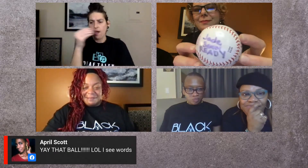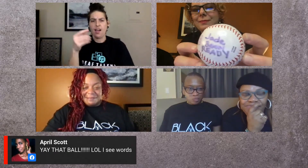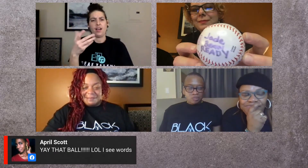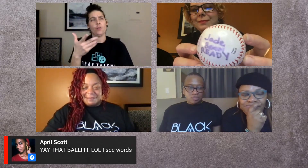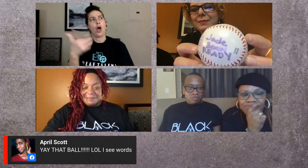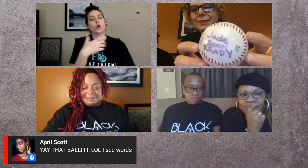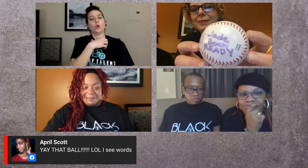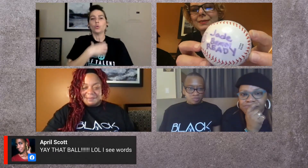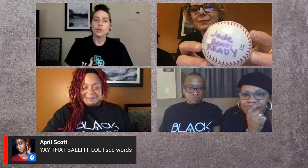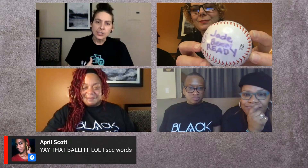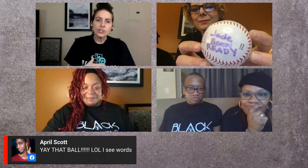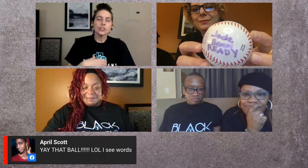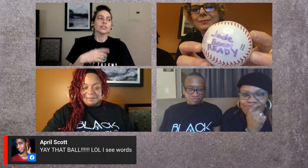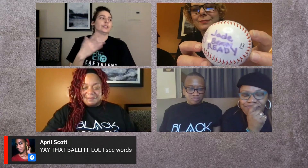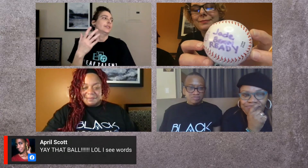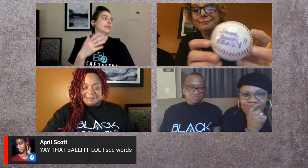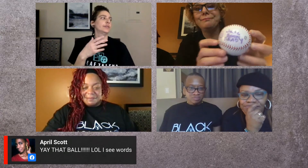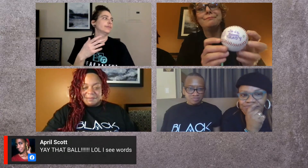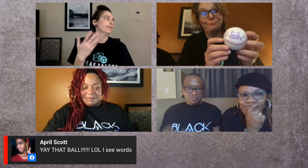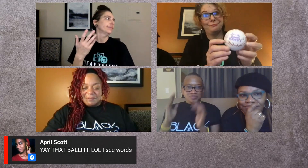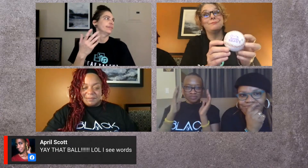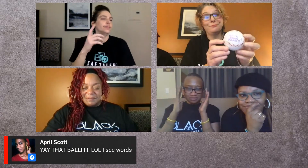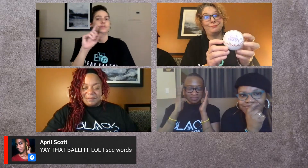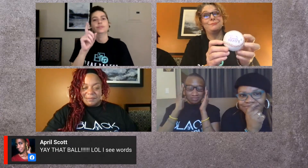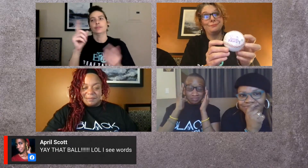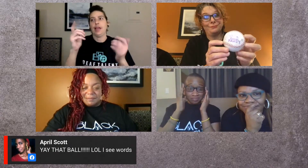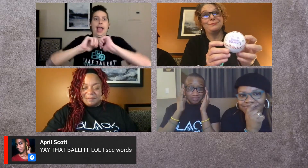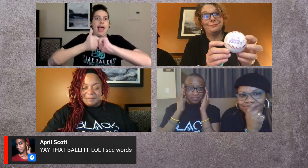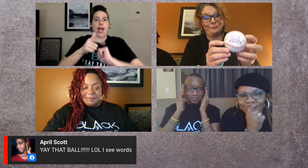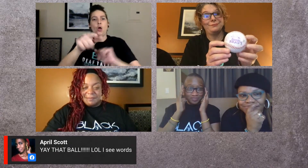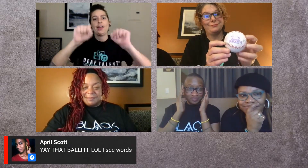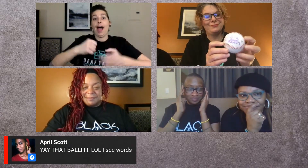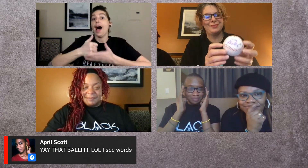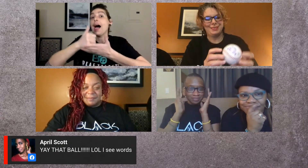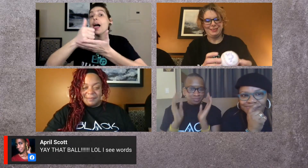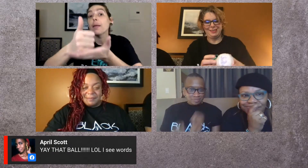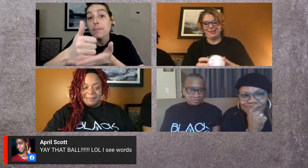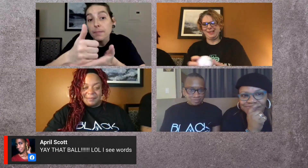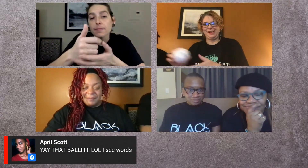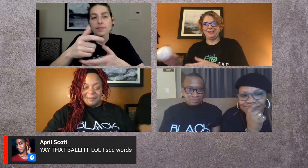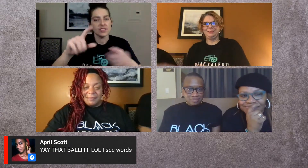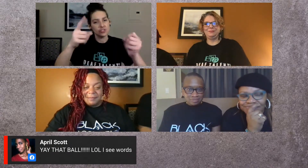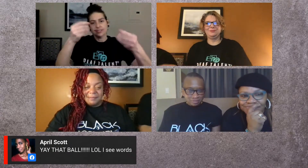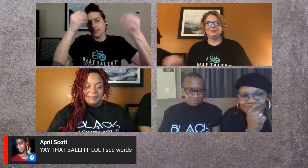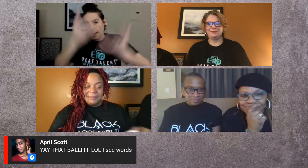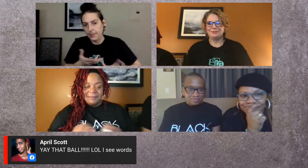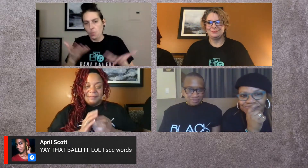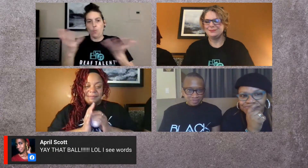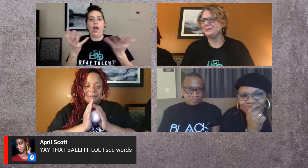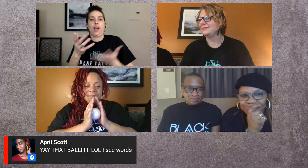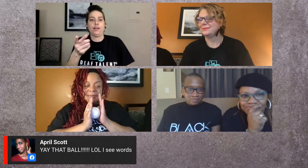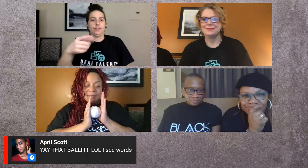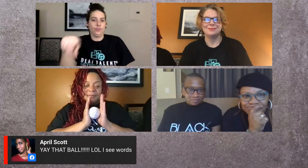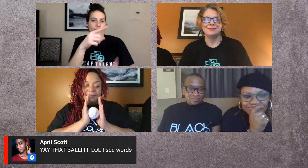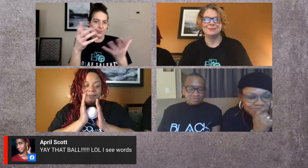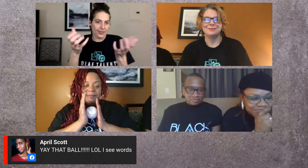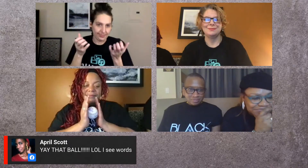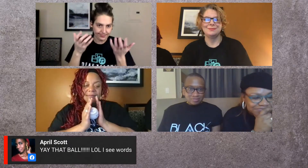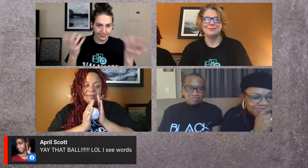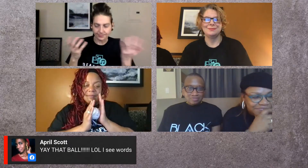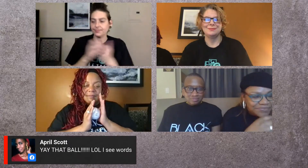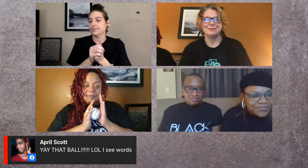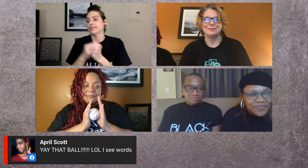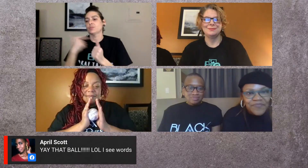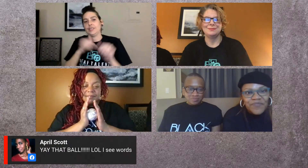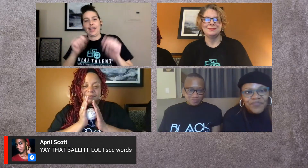Anything you want to know or, you wish, how you can help, just let us